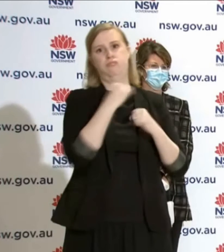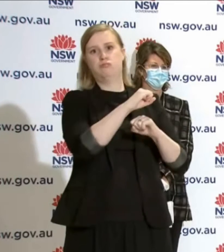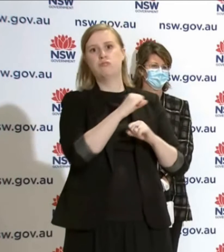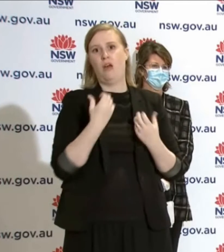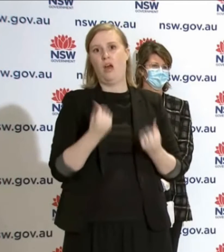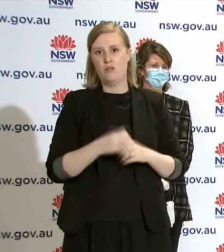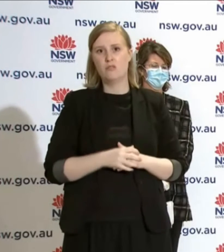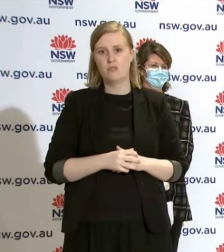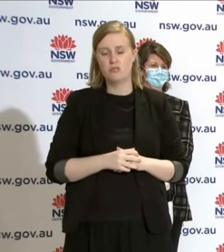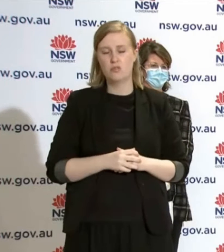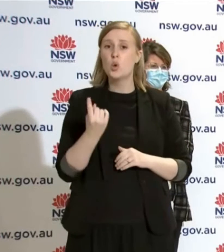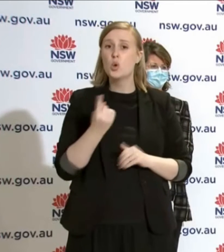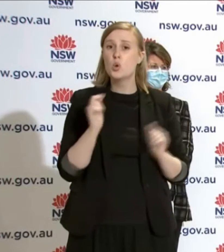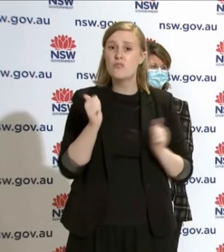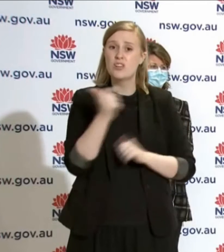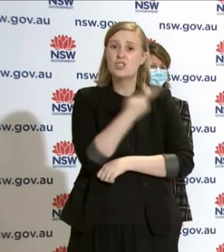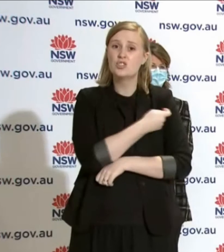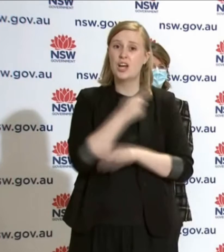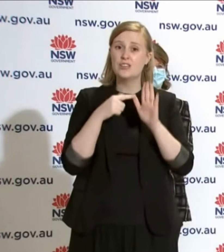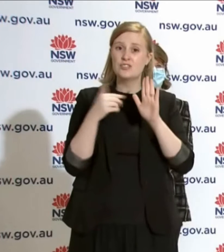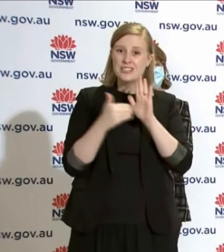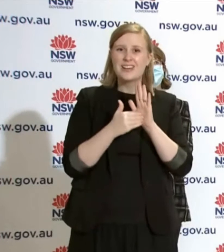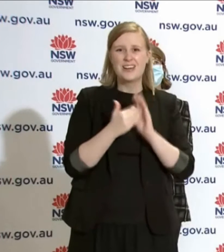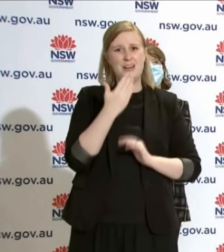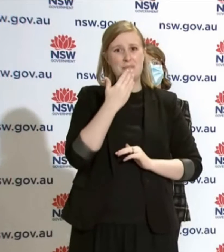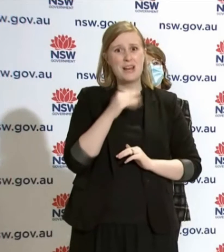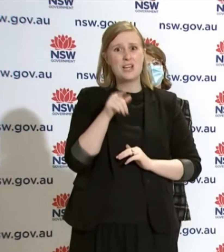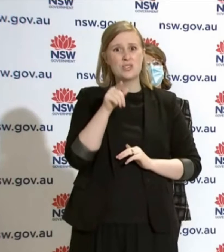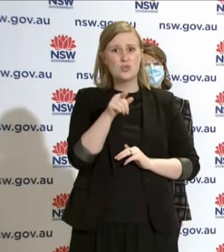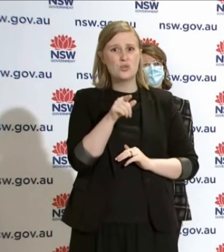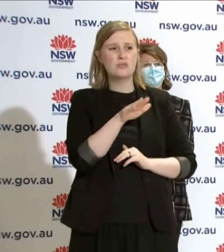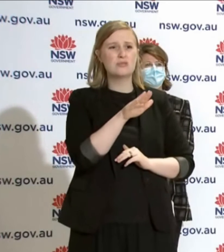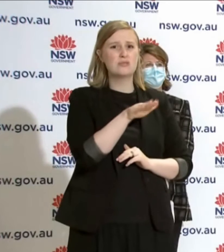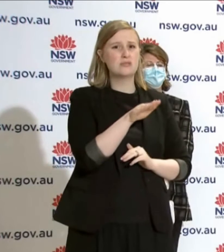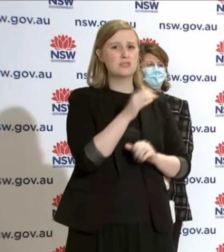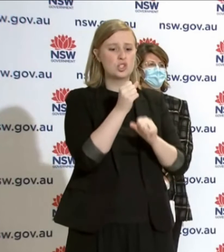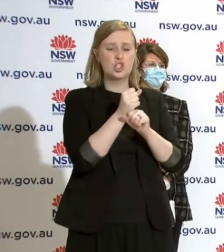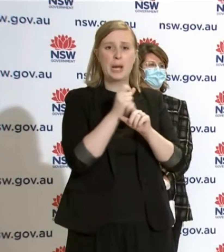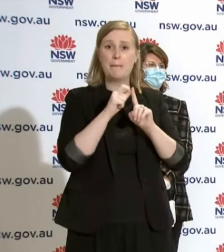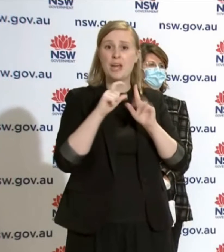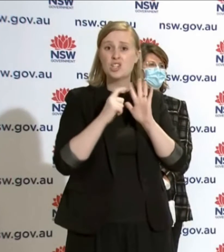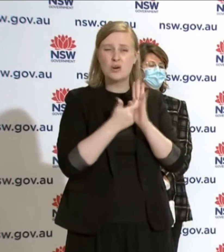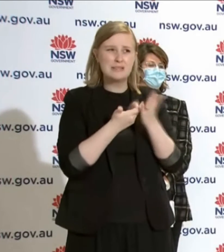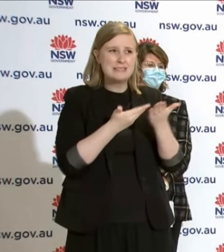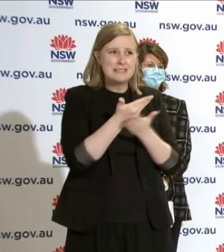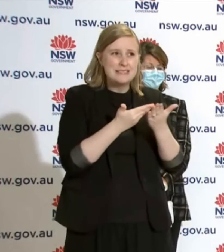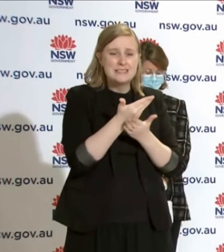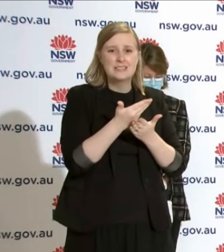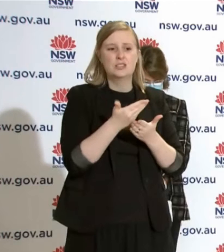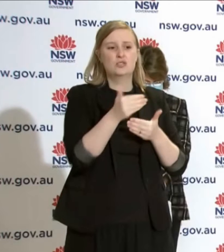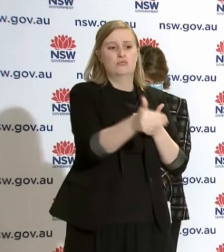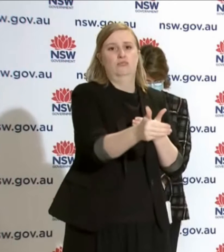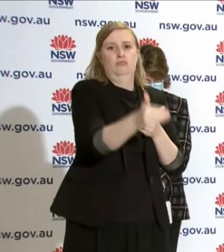AstraZeneca strongly discuss with their GPs bringing forward their interval to that 4 to 6 week in the current